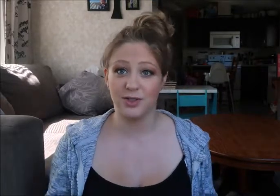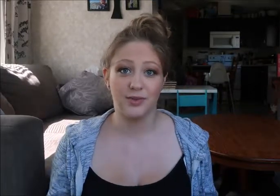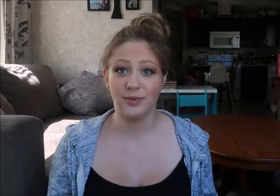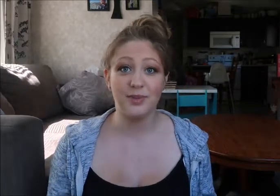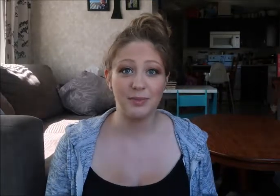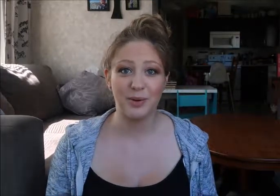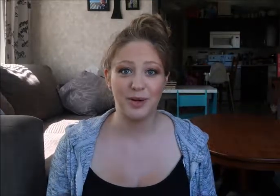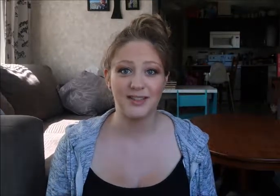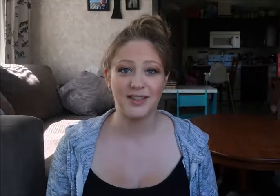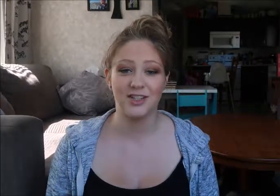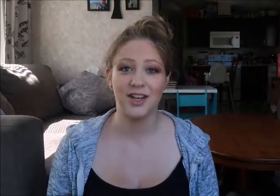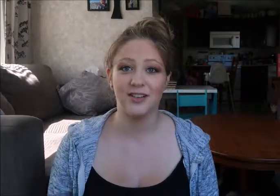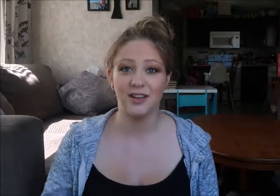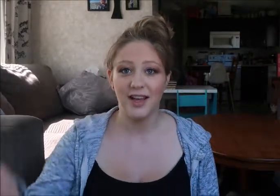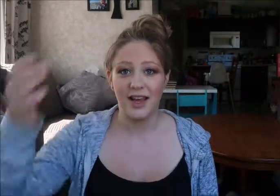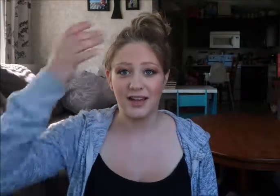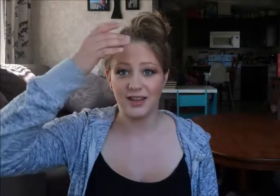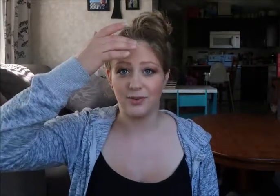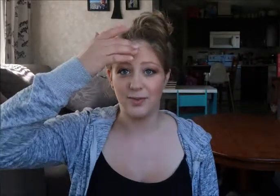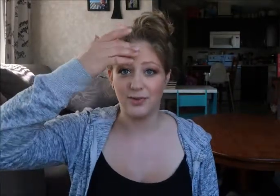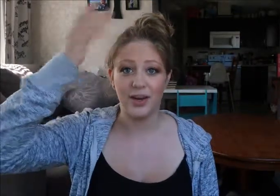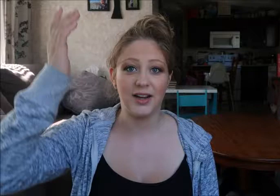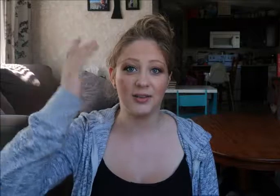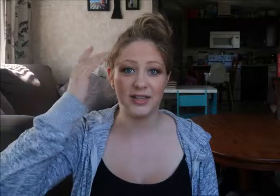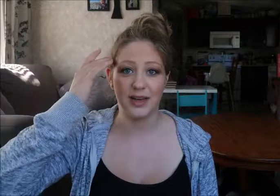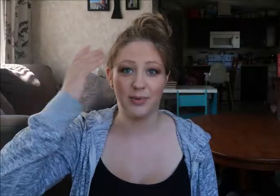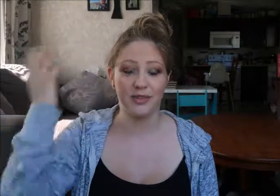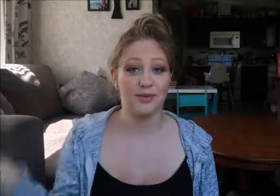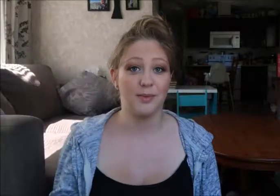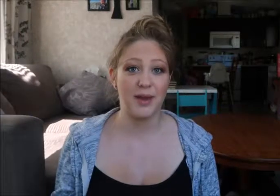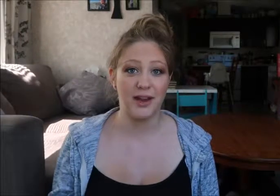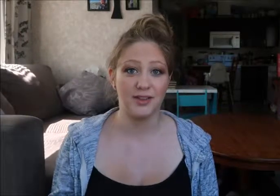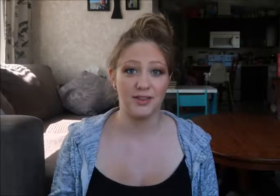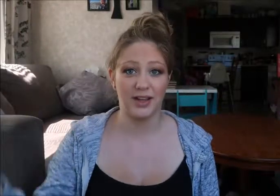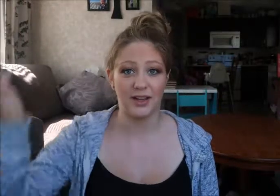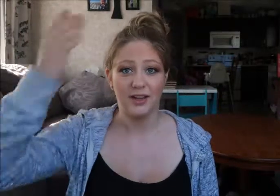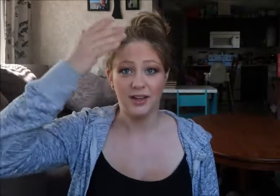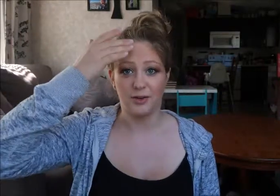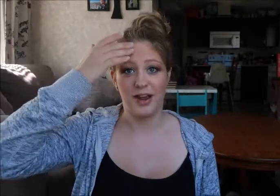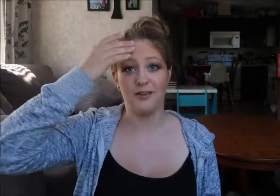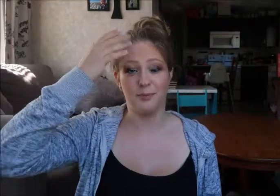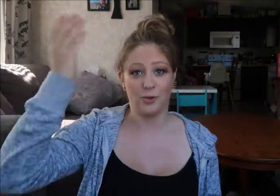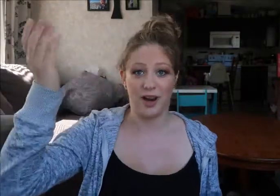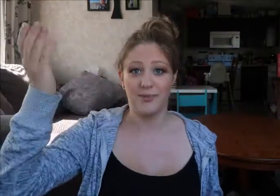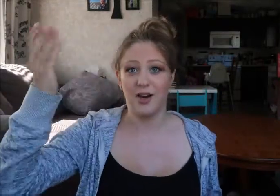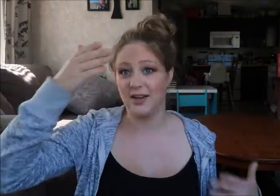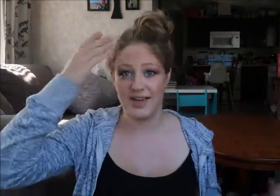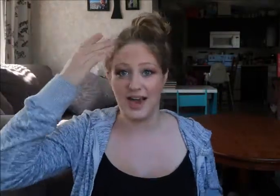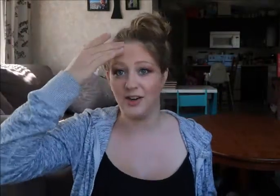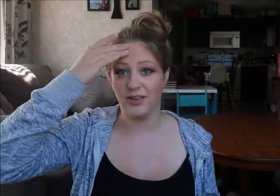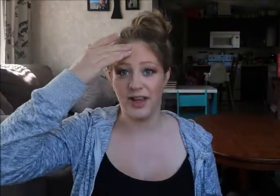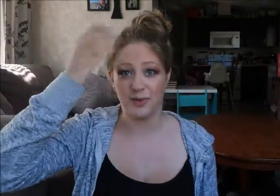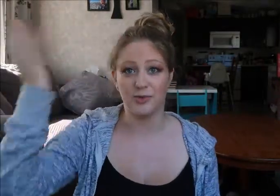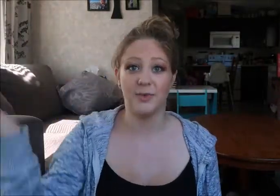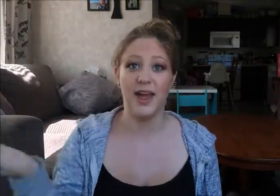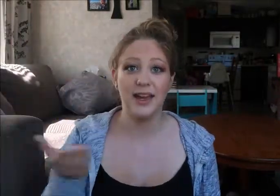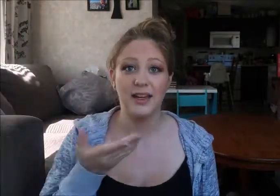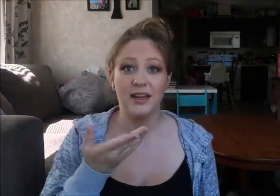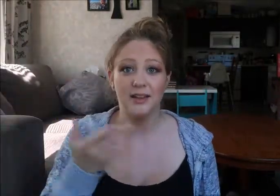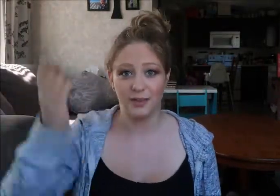from a female person in general. Anything from the forehead or the temple is from a male. So like grandpa, dad, all that comes from the head or